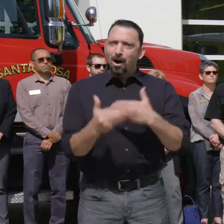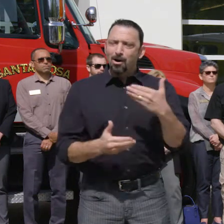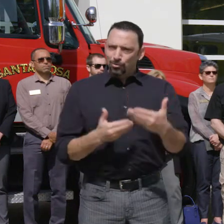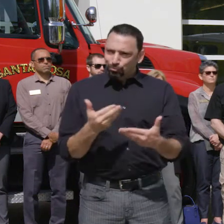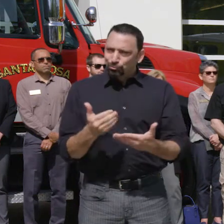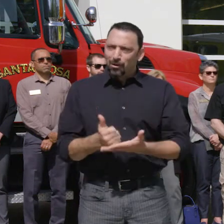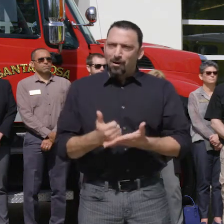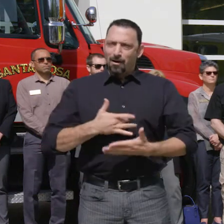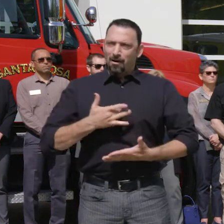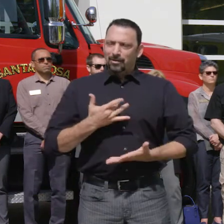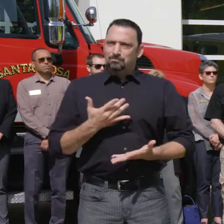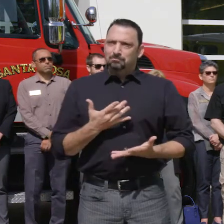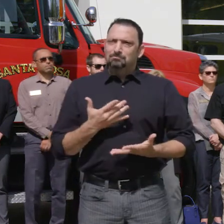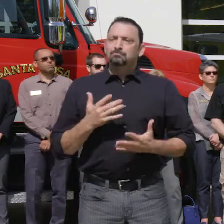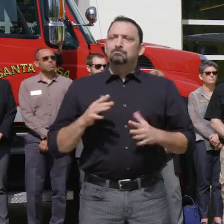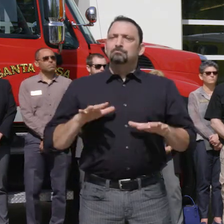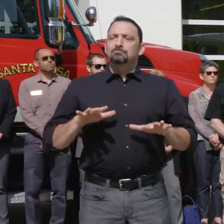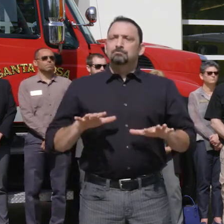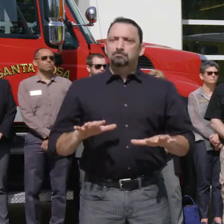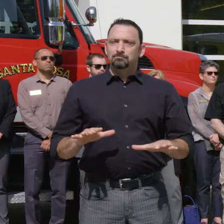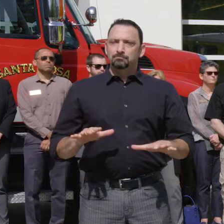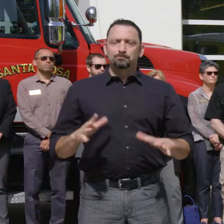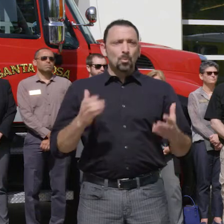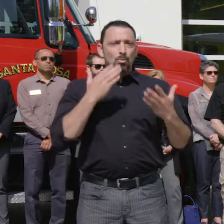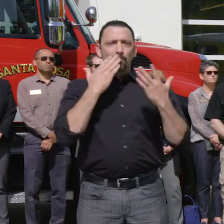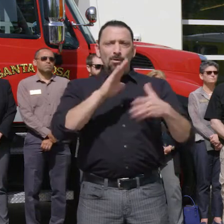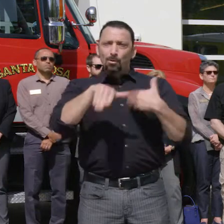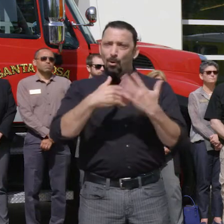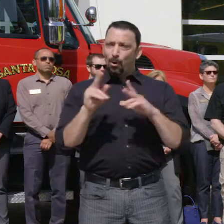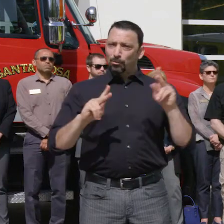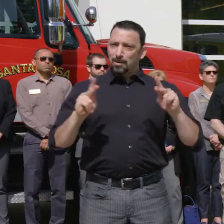I want to thank our partners who are here today.